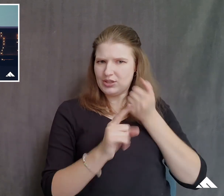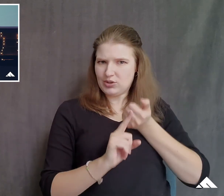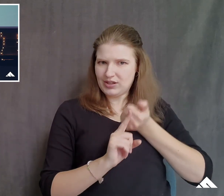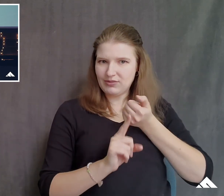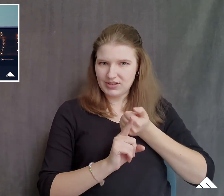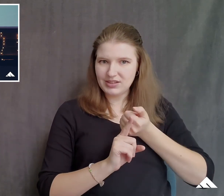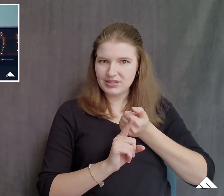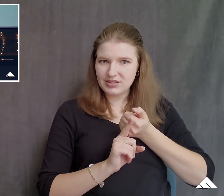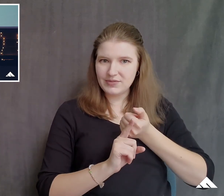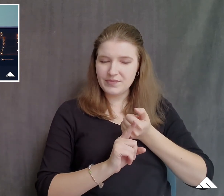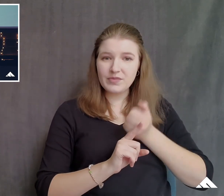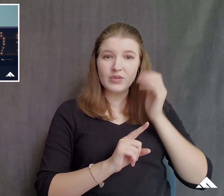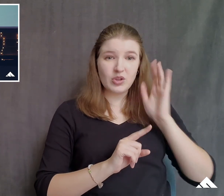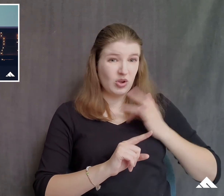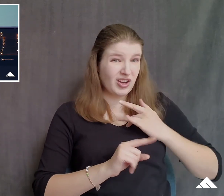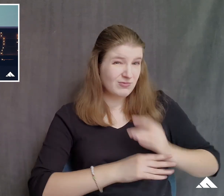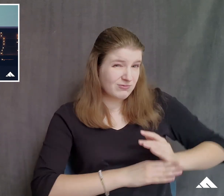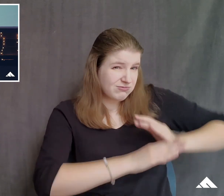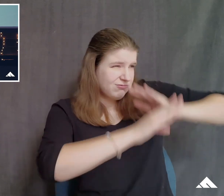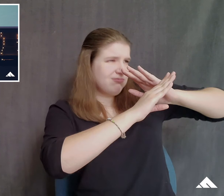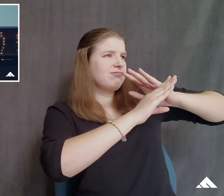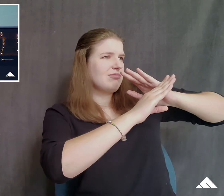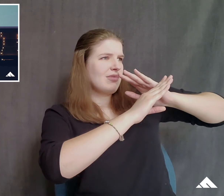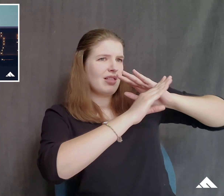You're going to build a wall around your heart.